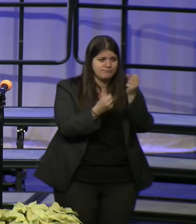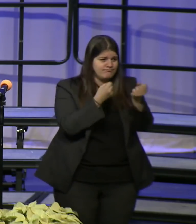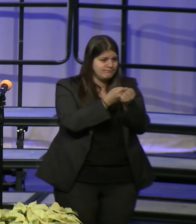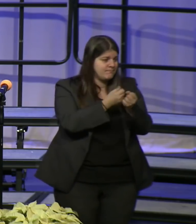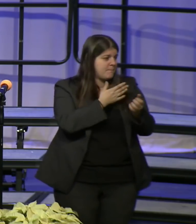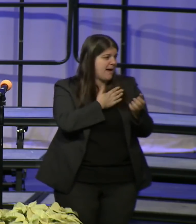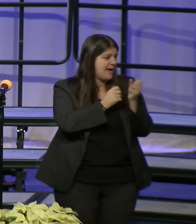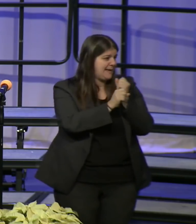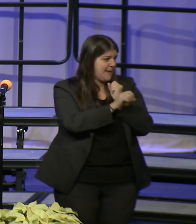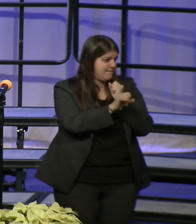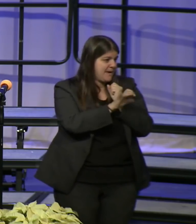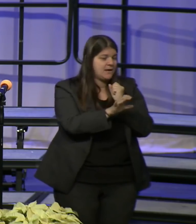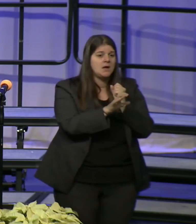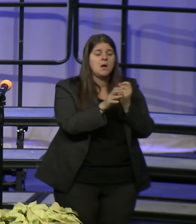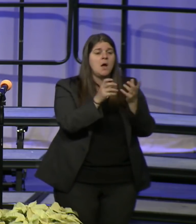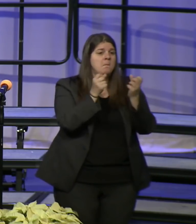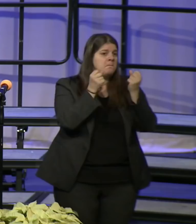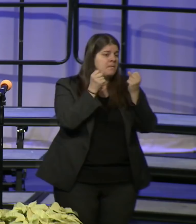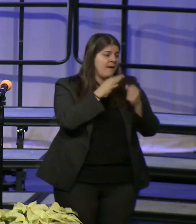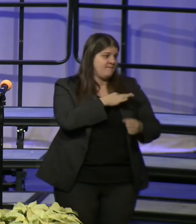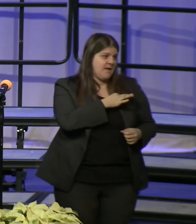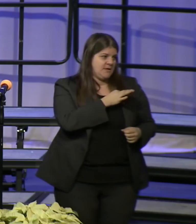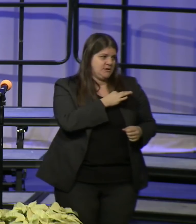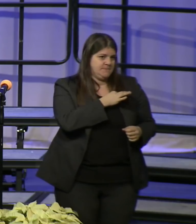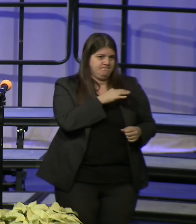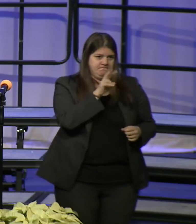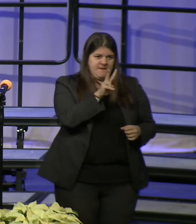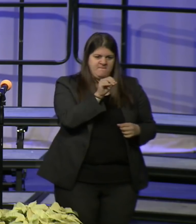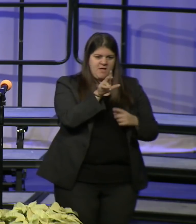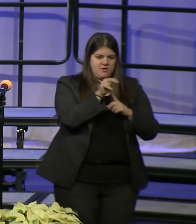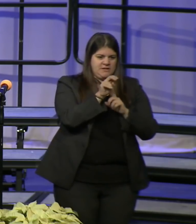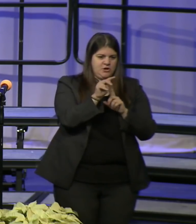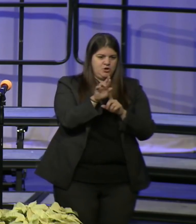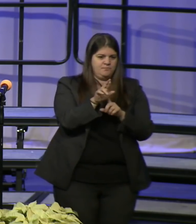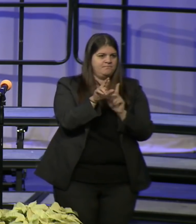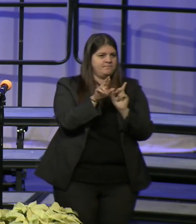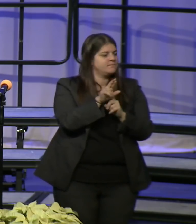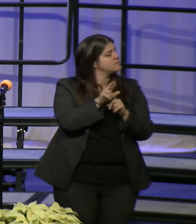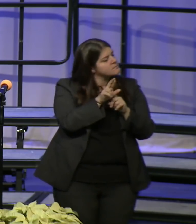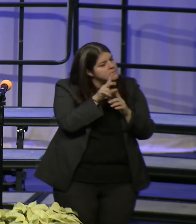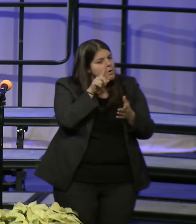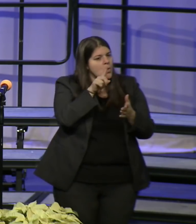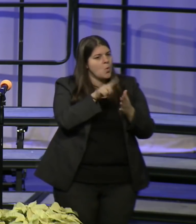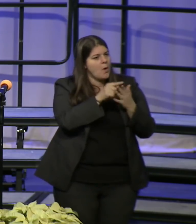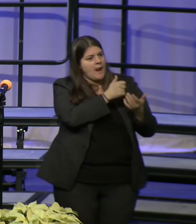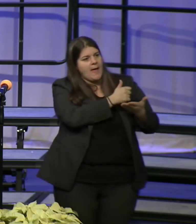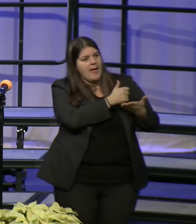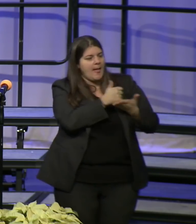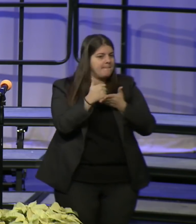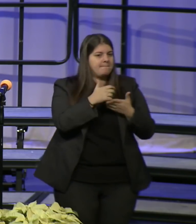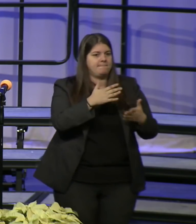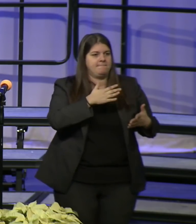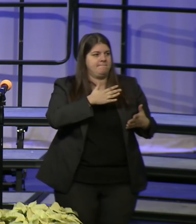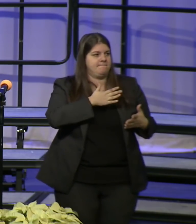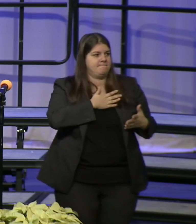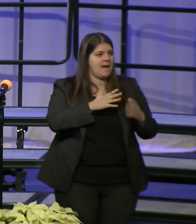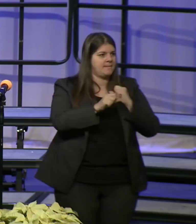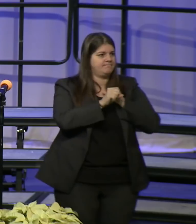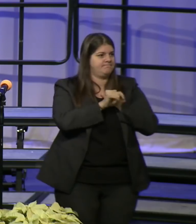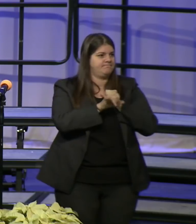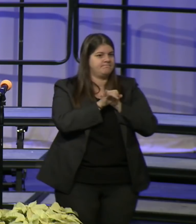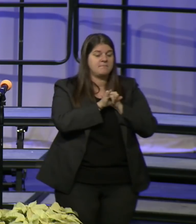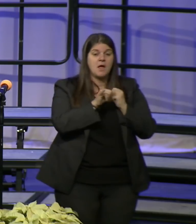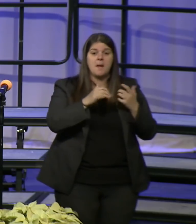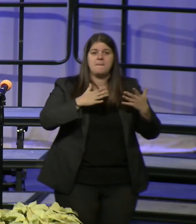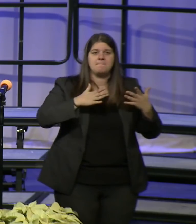campaign. Volunteers are what make a campaign sing, and our song hit the rafters.